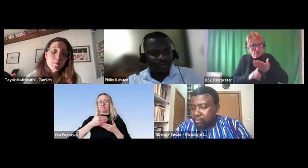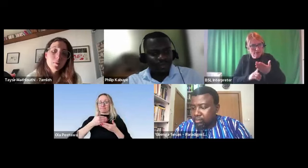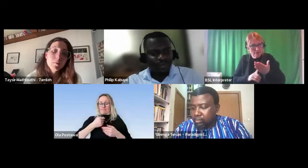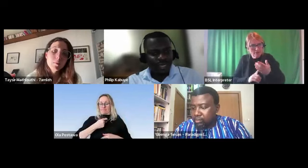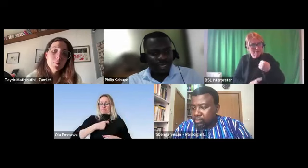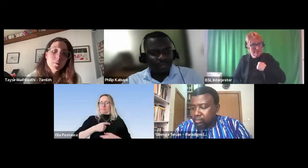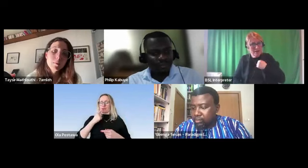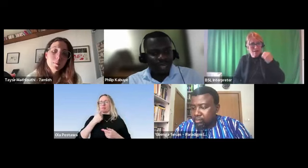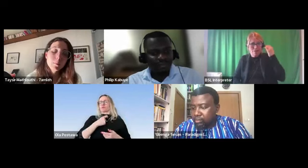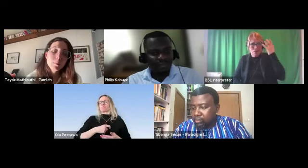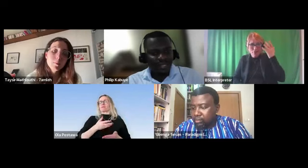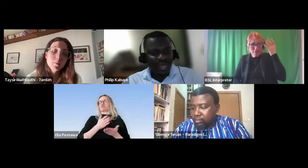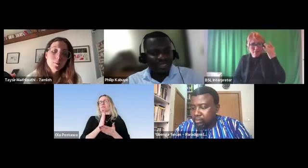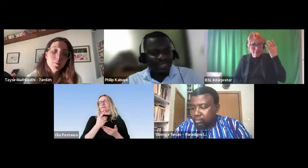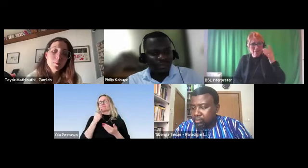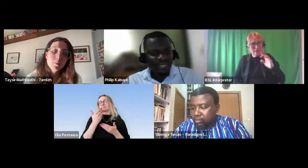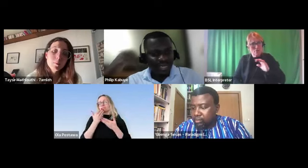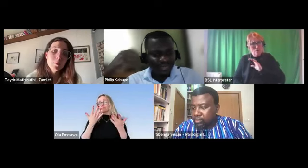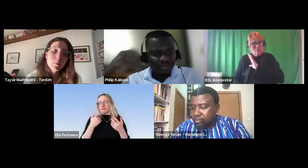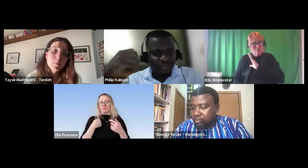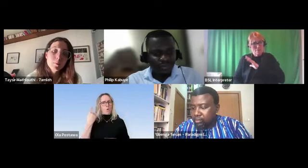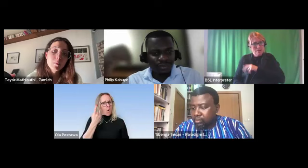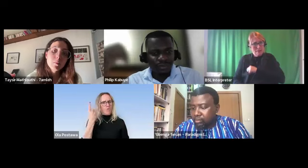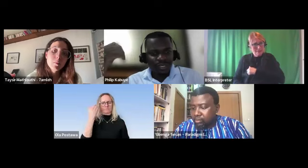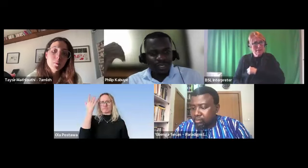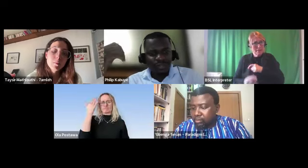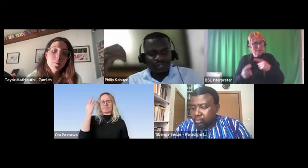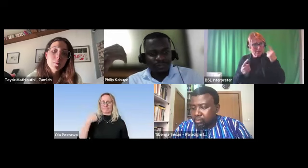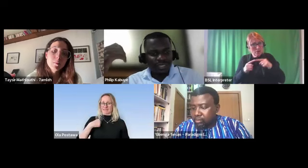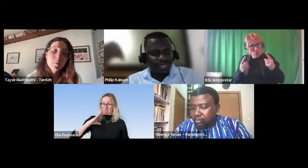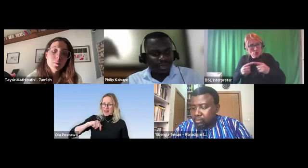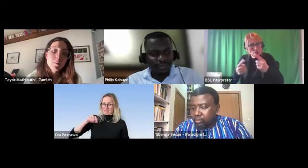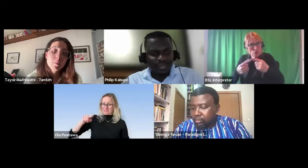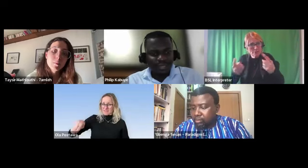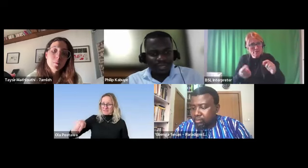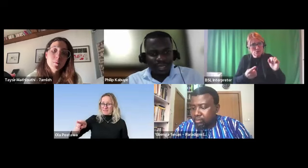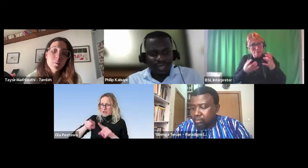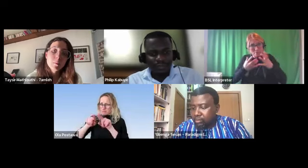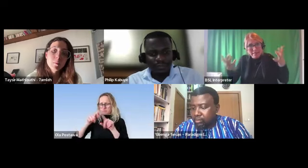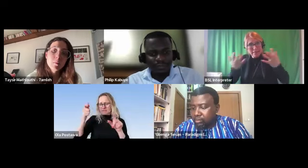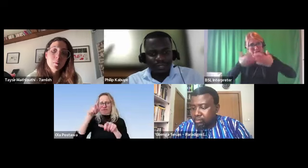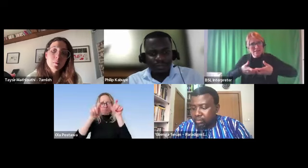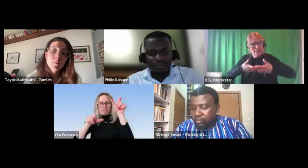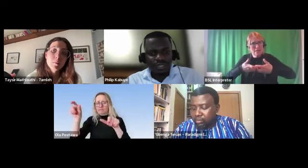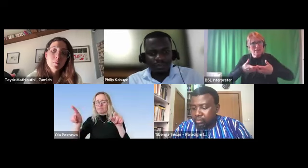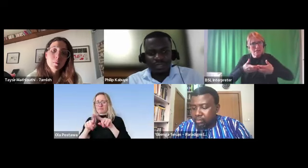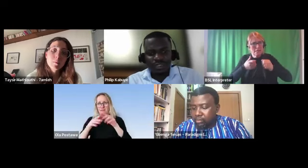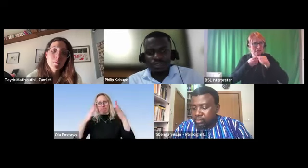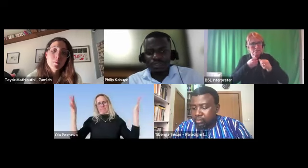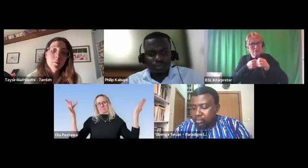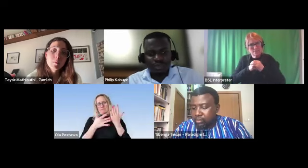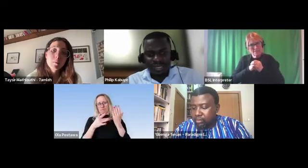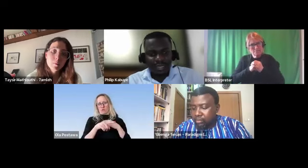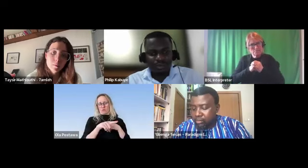the question of have we had some alternatives to these big tech companies, to